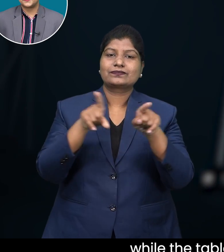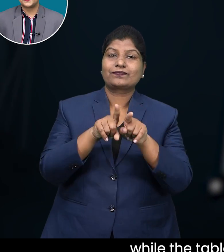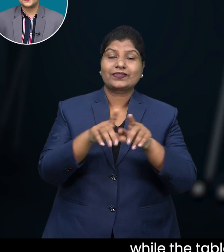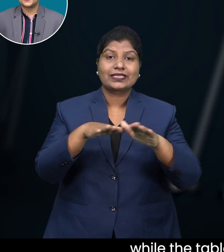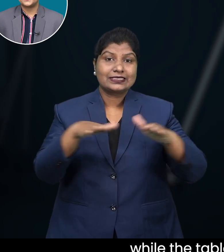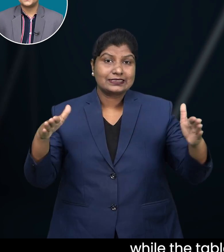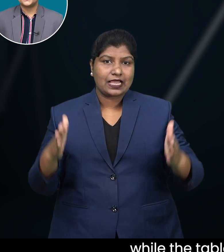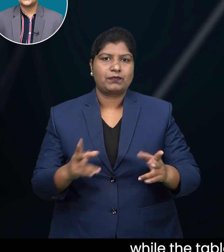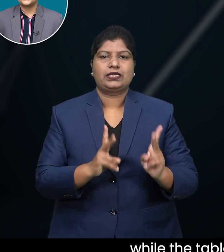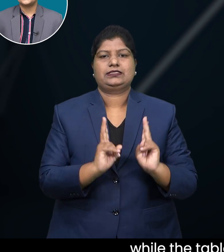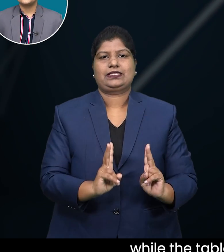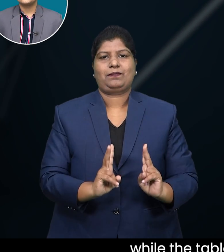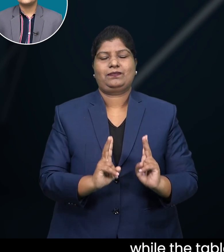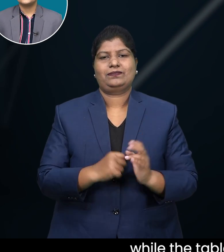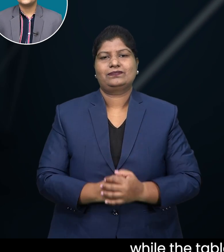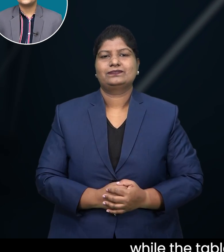place.